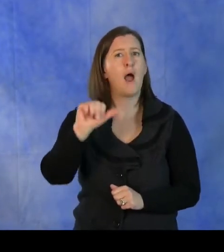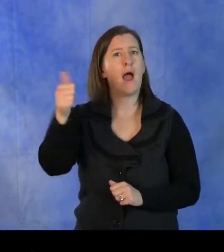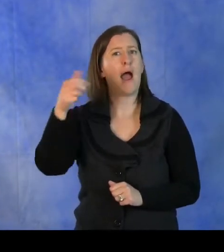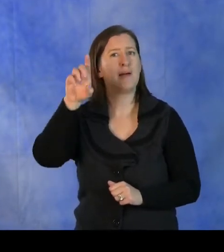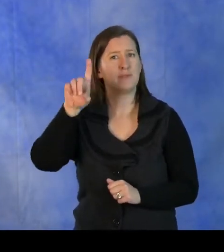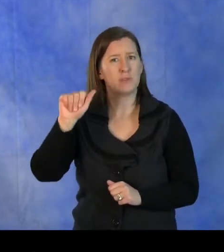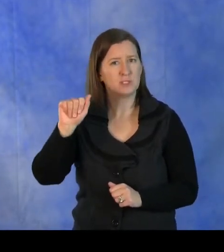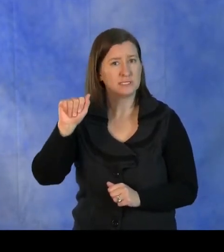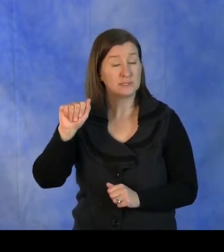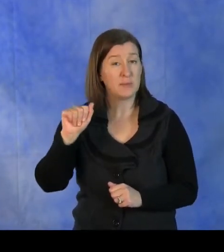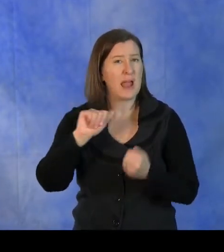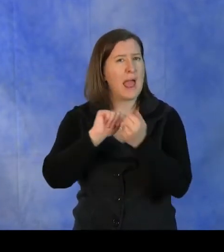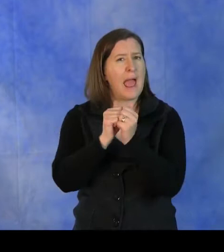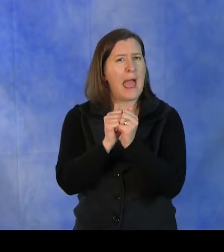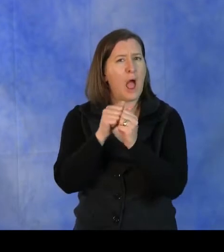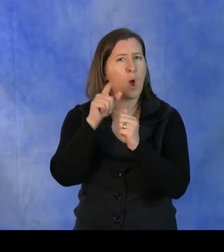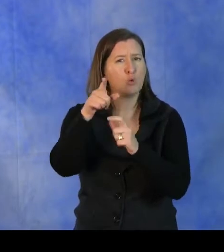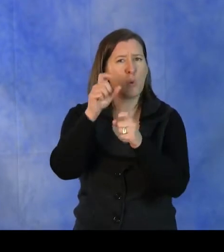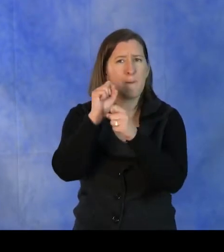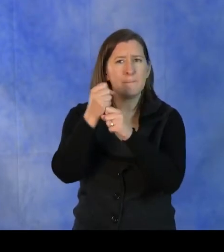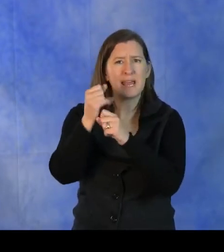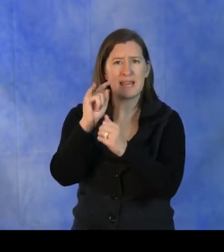with dysfluency,